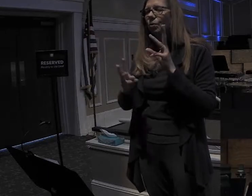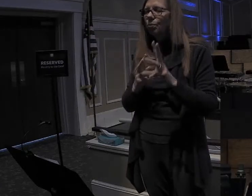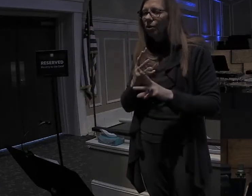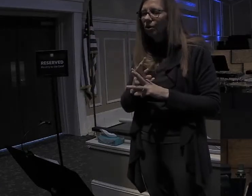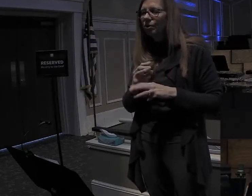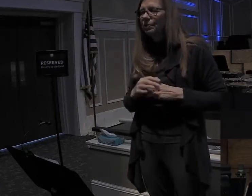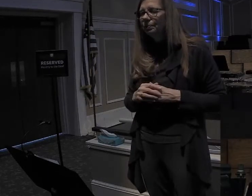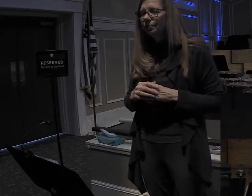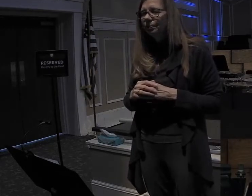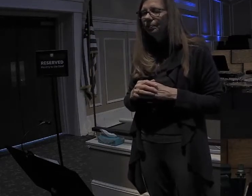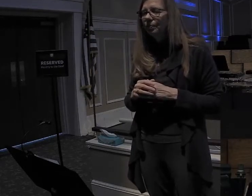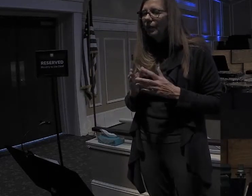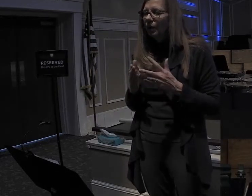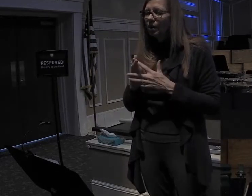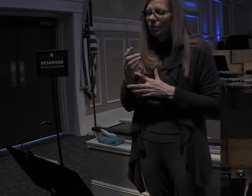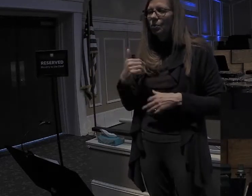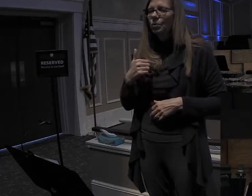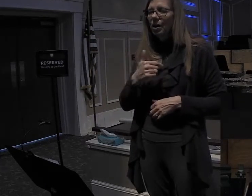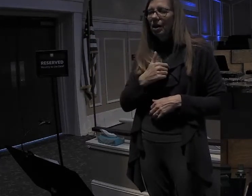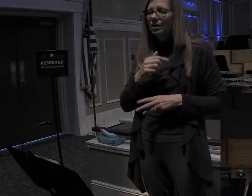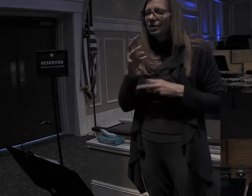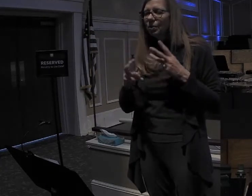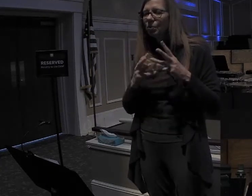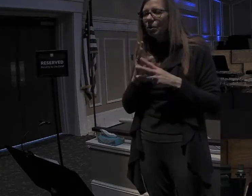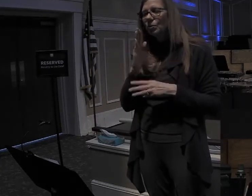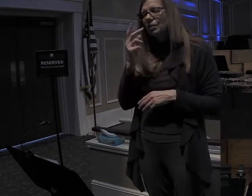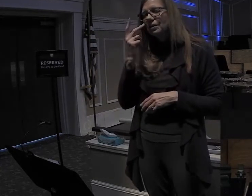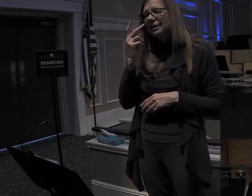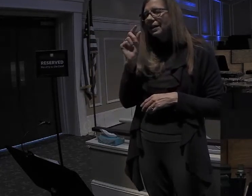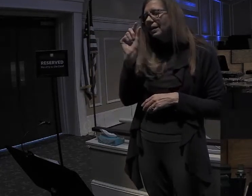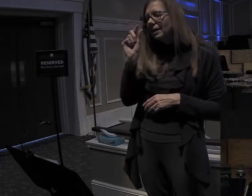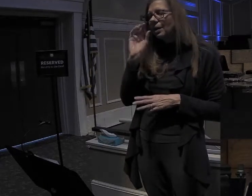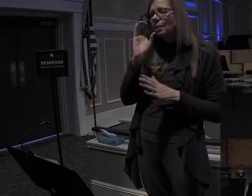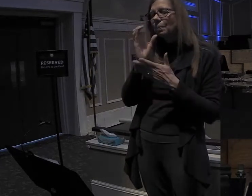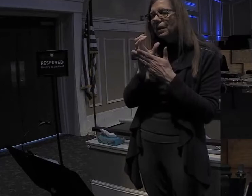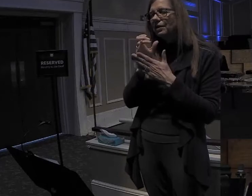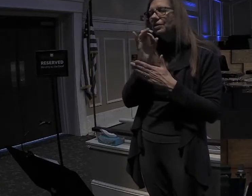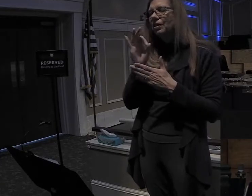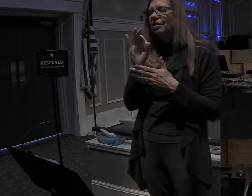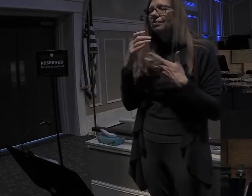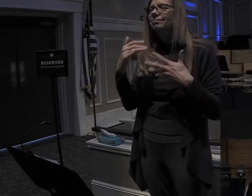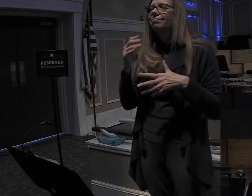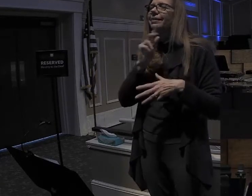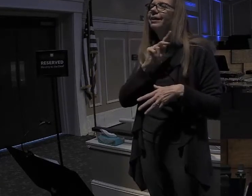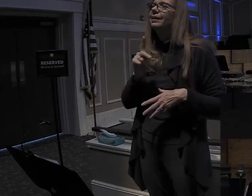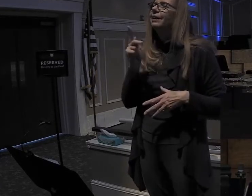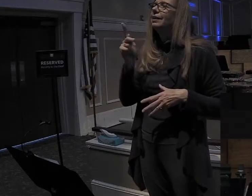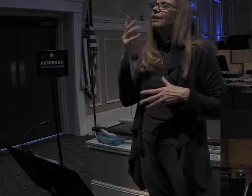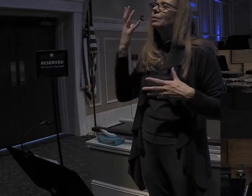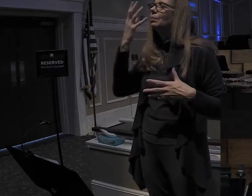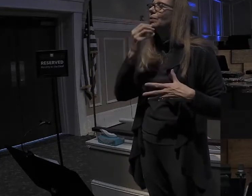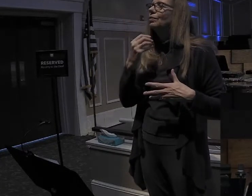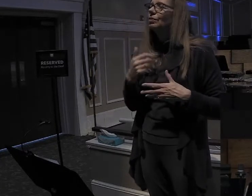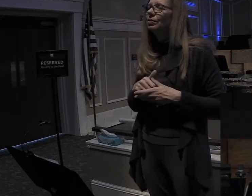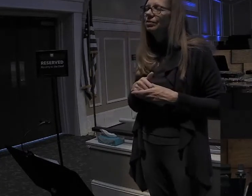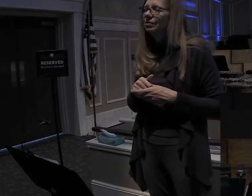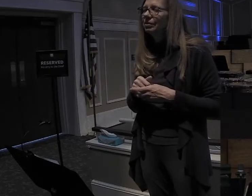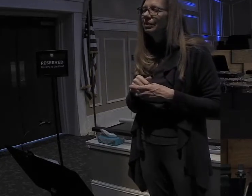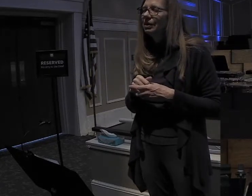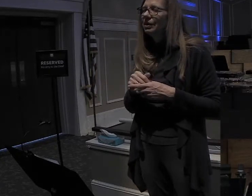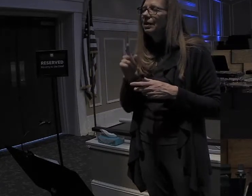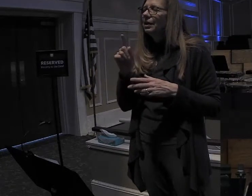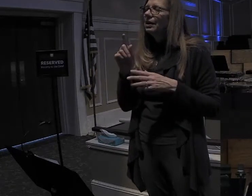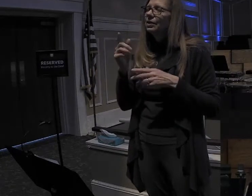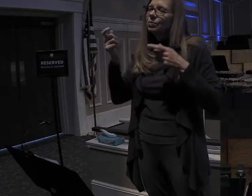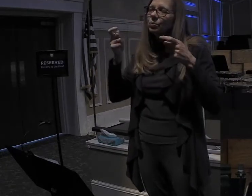And that through us, this world would get a little picture of how beautiful our king is and how wonderful is